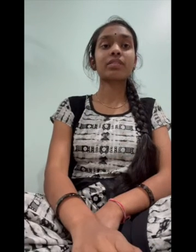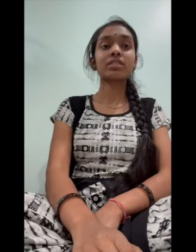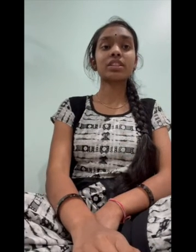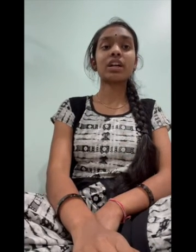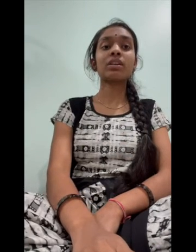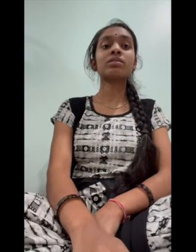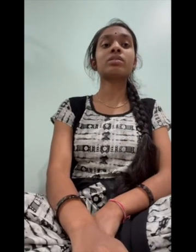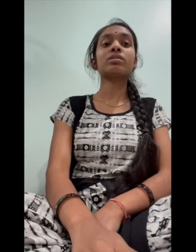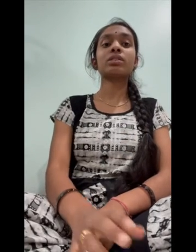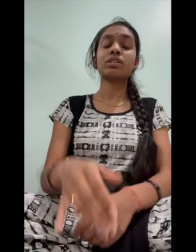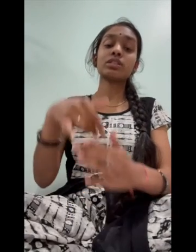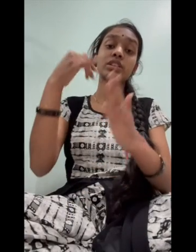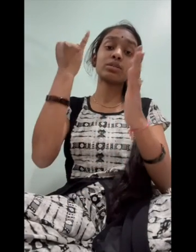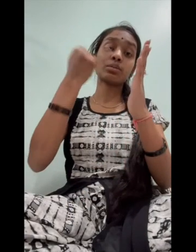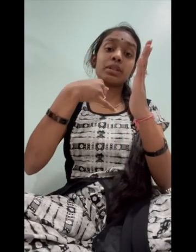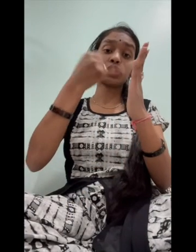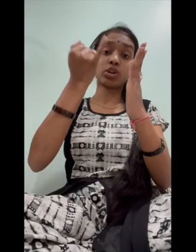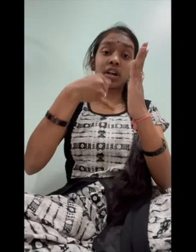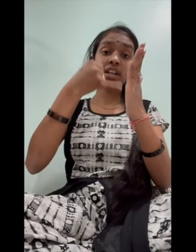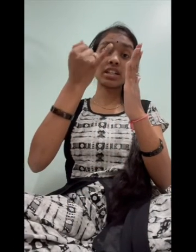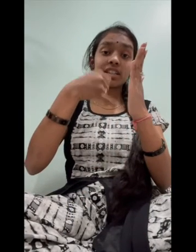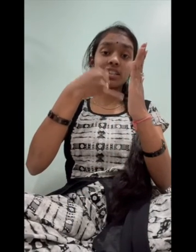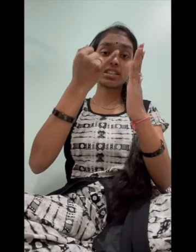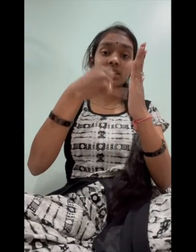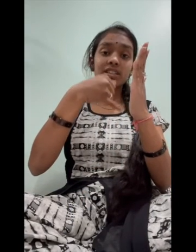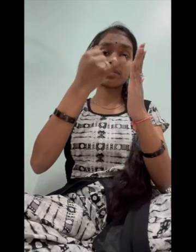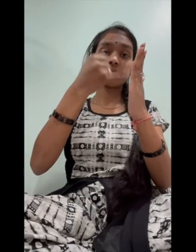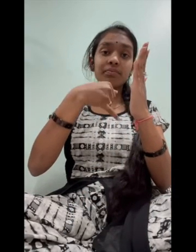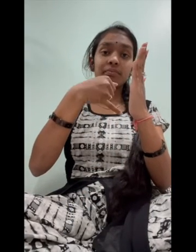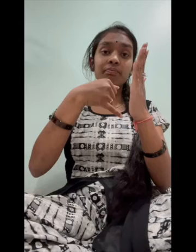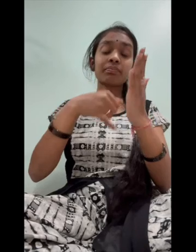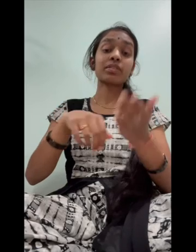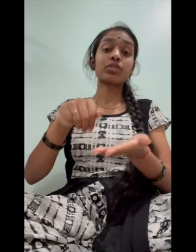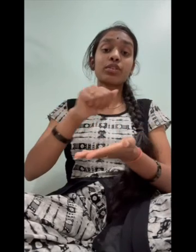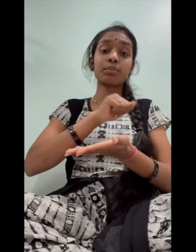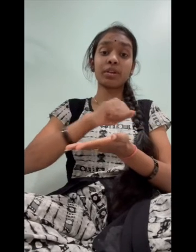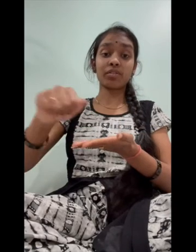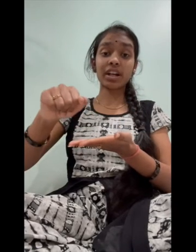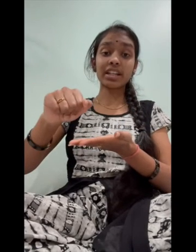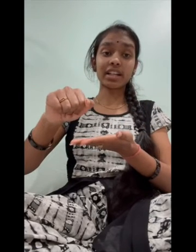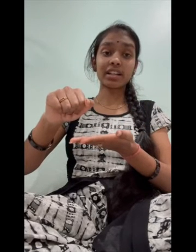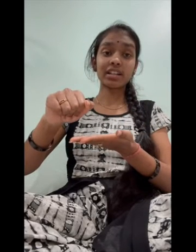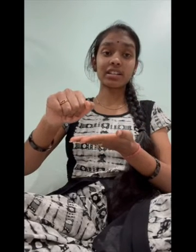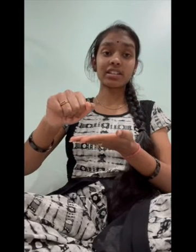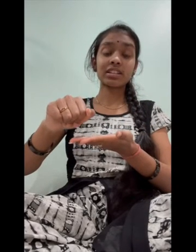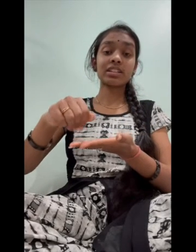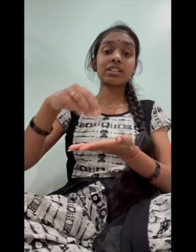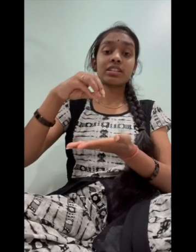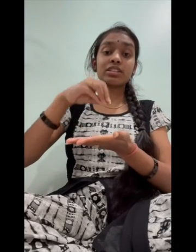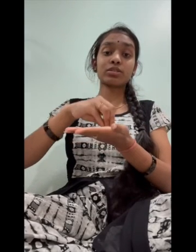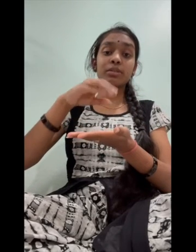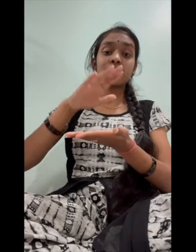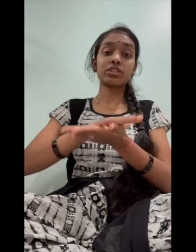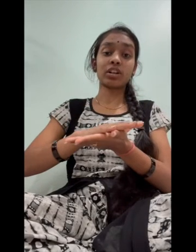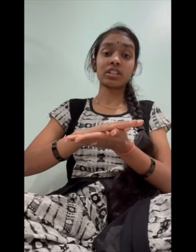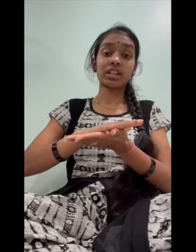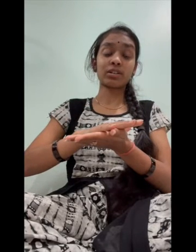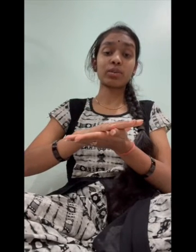So now this would be drawing, this would be writing, this would be to jot it down